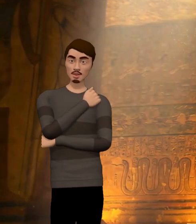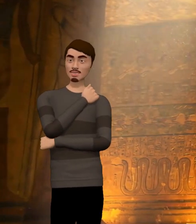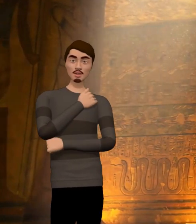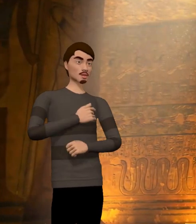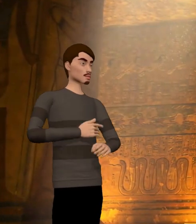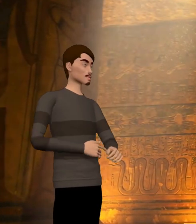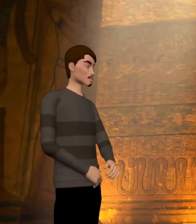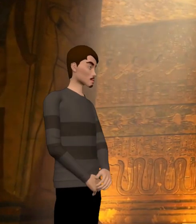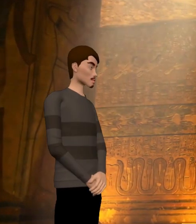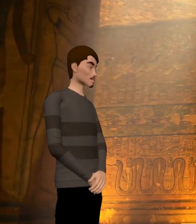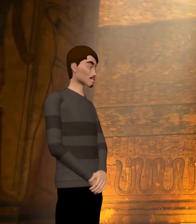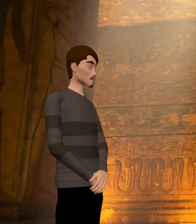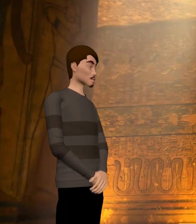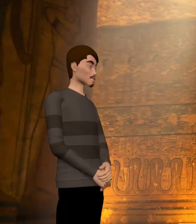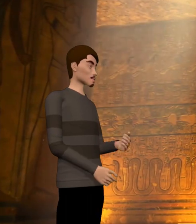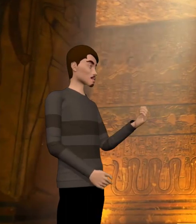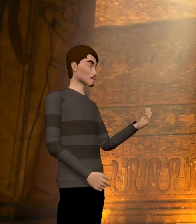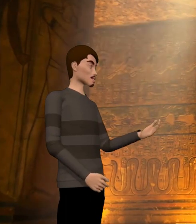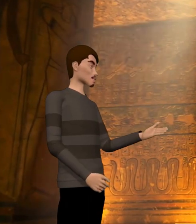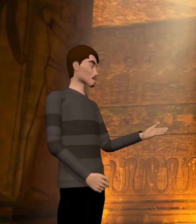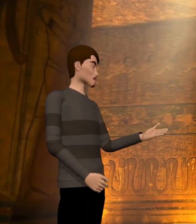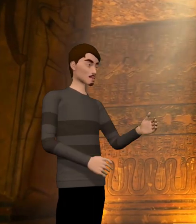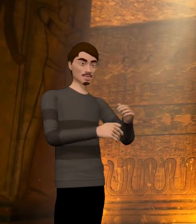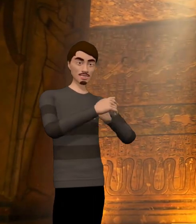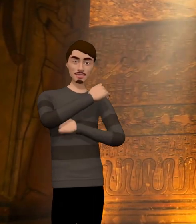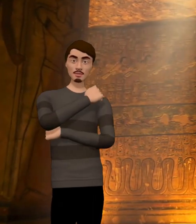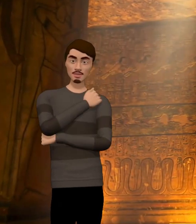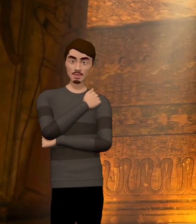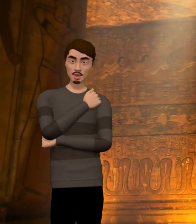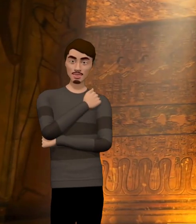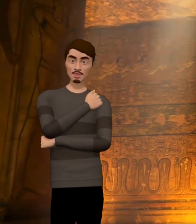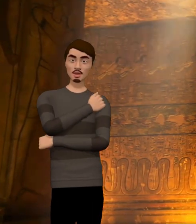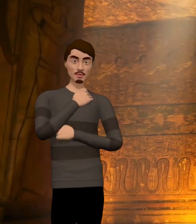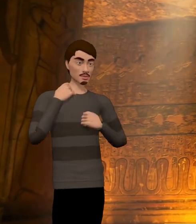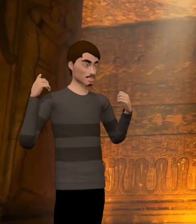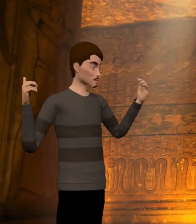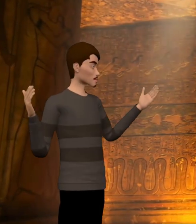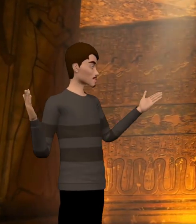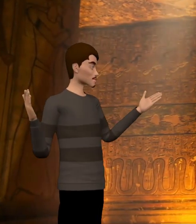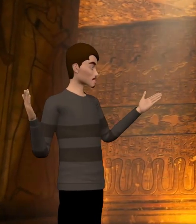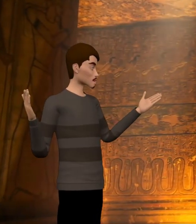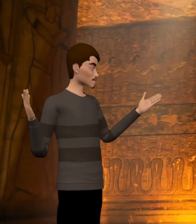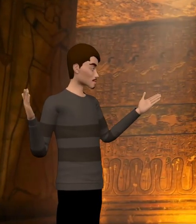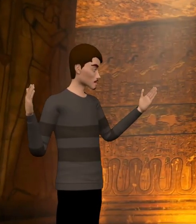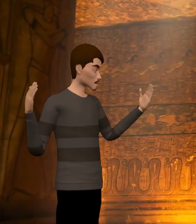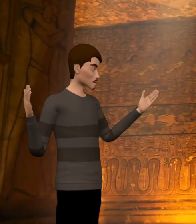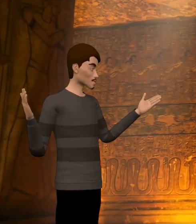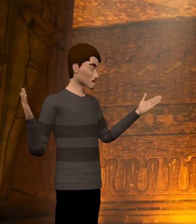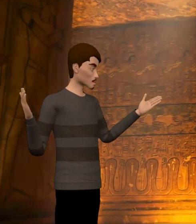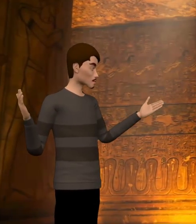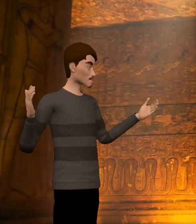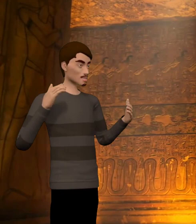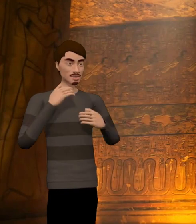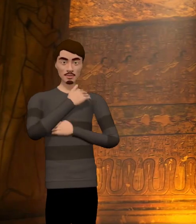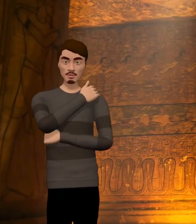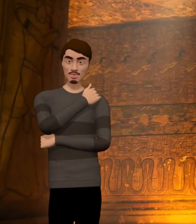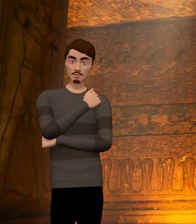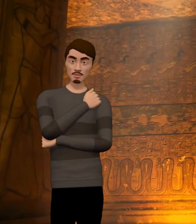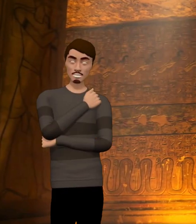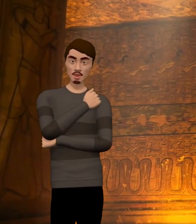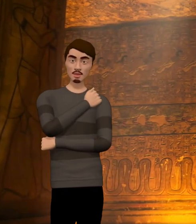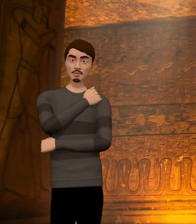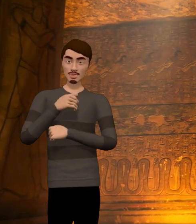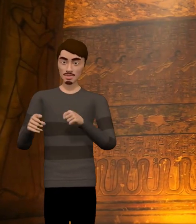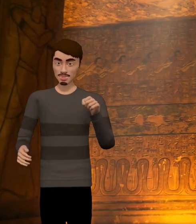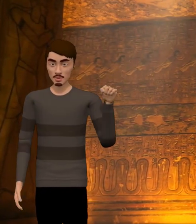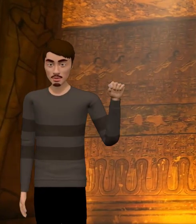different divinities wished to offer man a good life, but that precisely the divine origin of man was the reason for the possibility